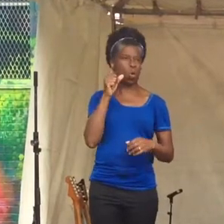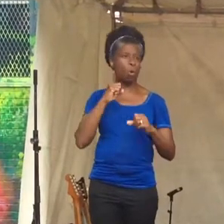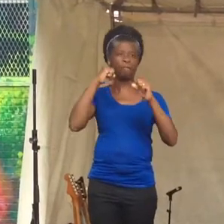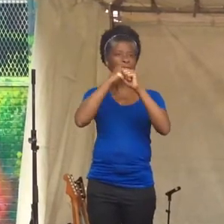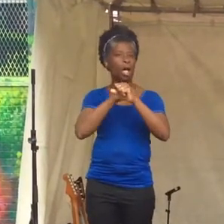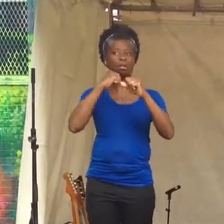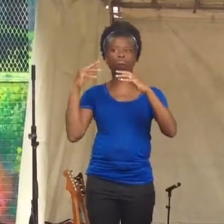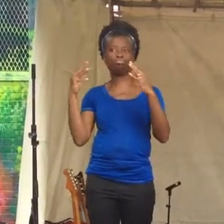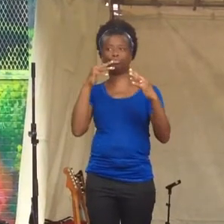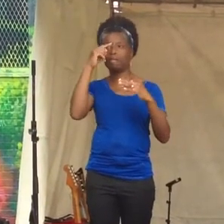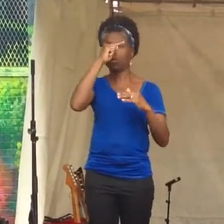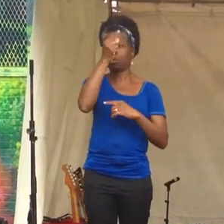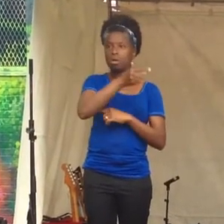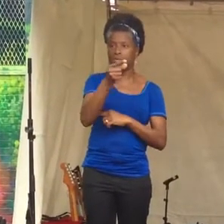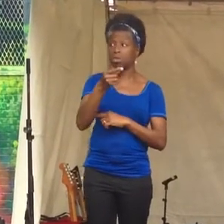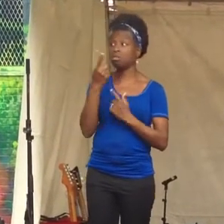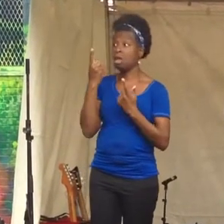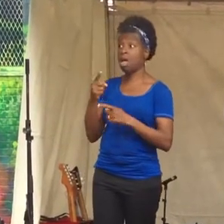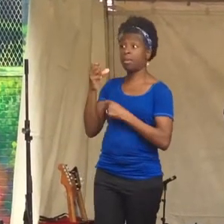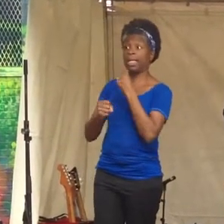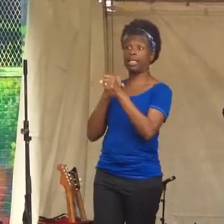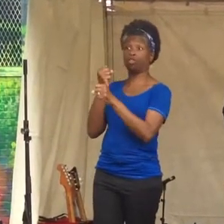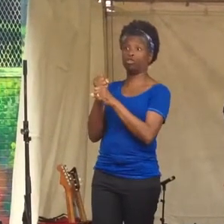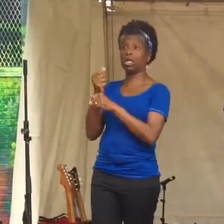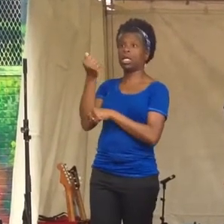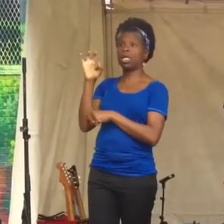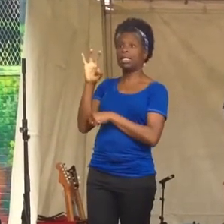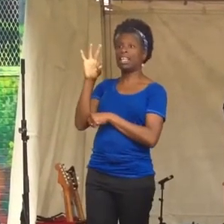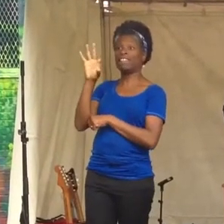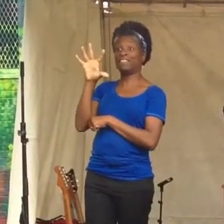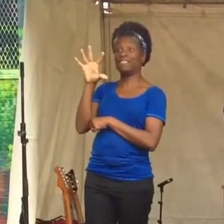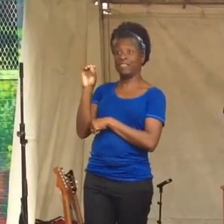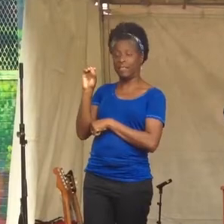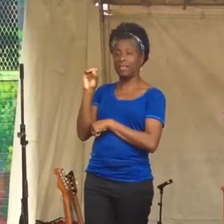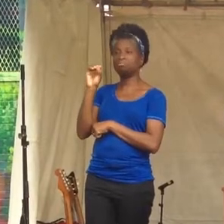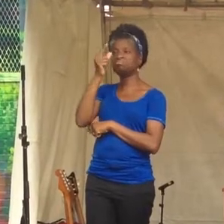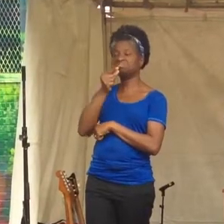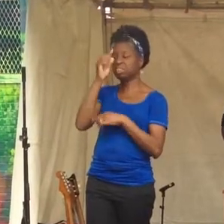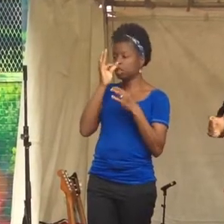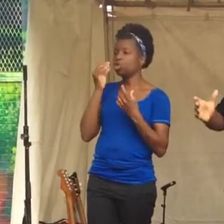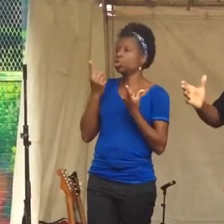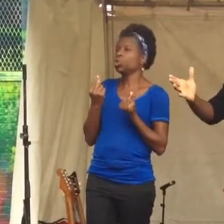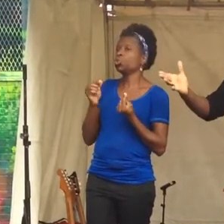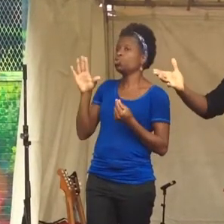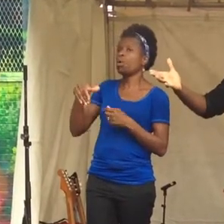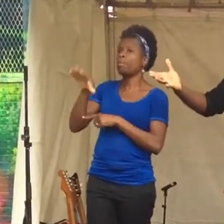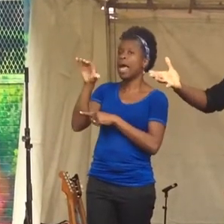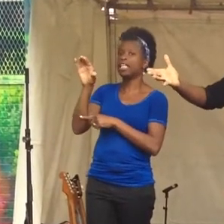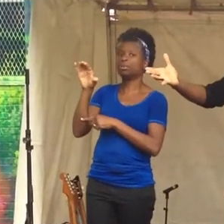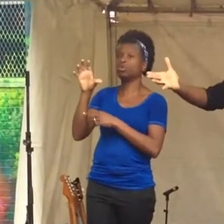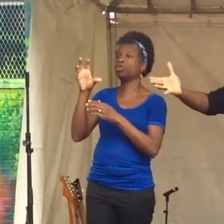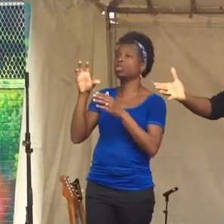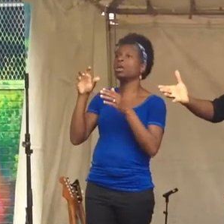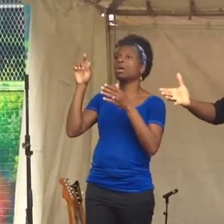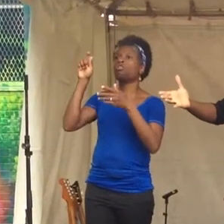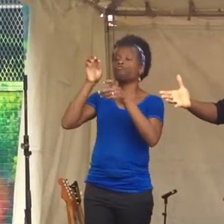his passport was cancelled. And as I say in the play, they wouldn't even let me go into